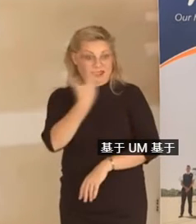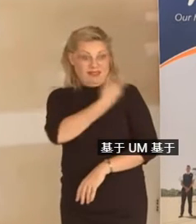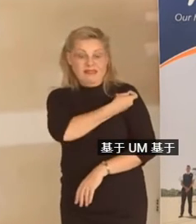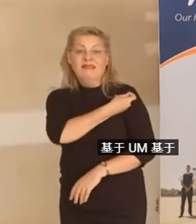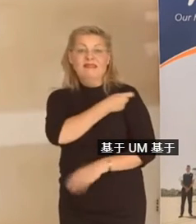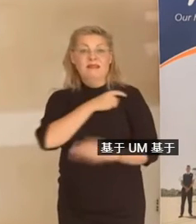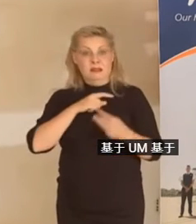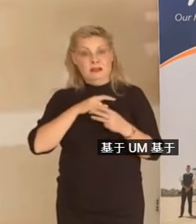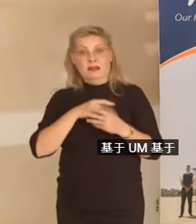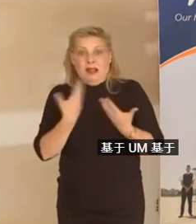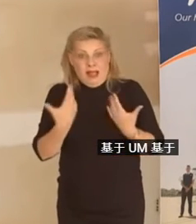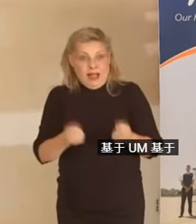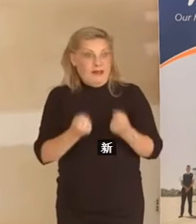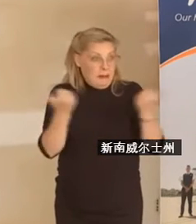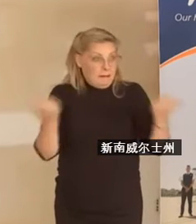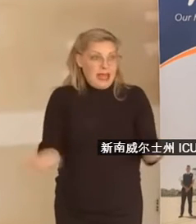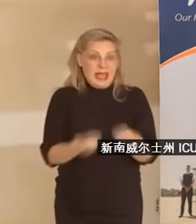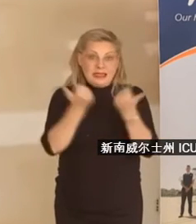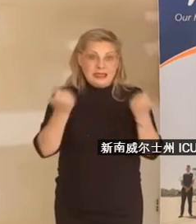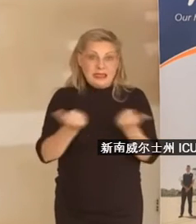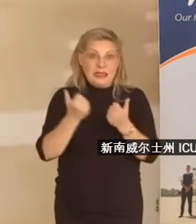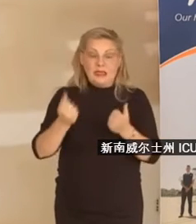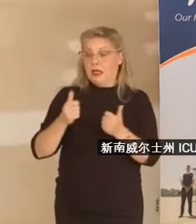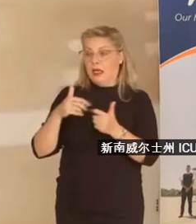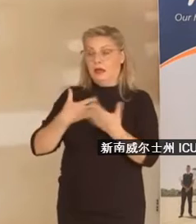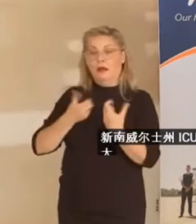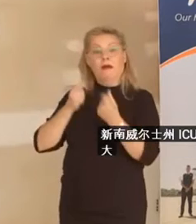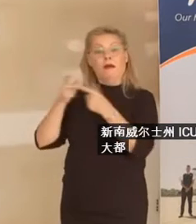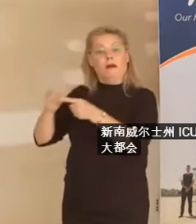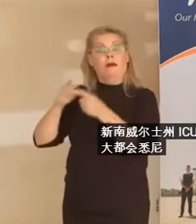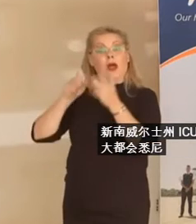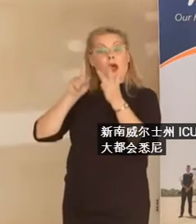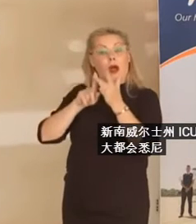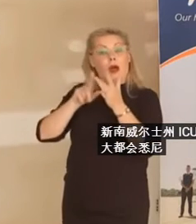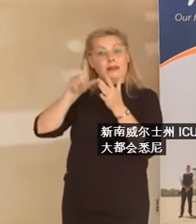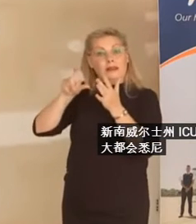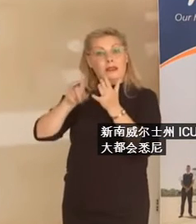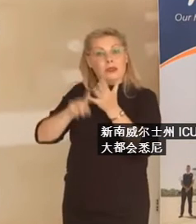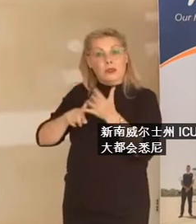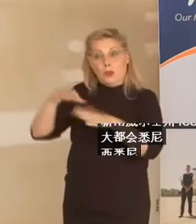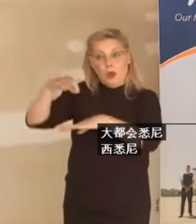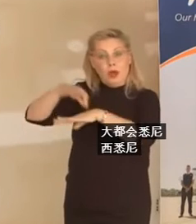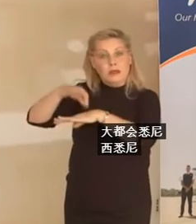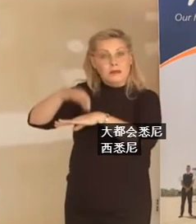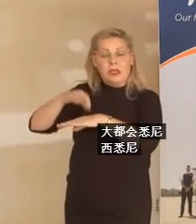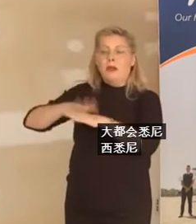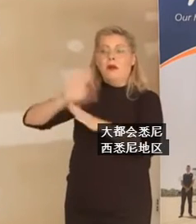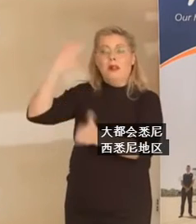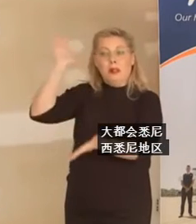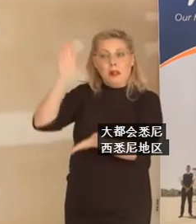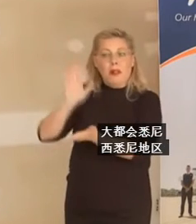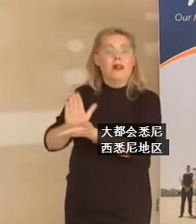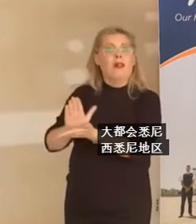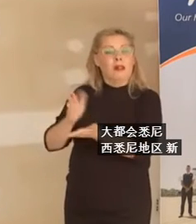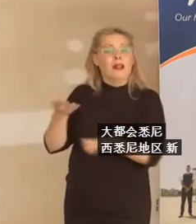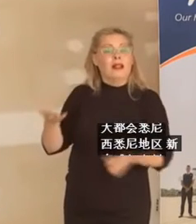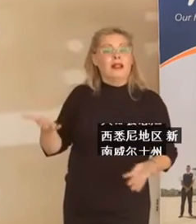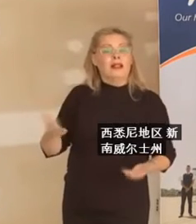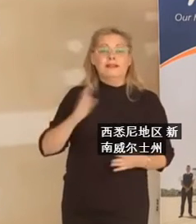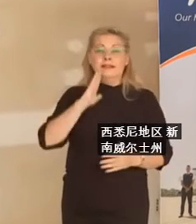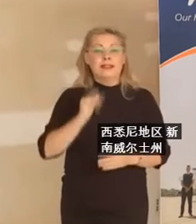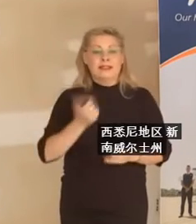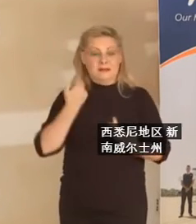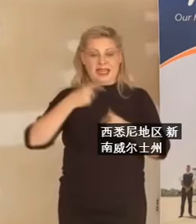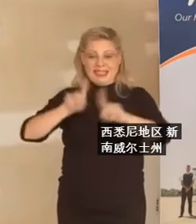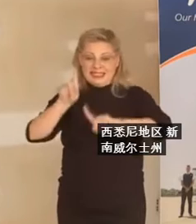hospitalisations and ICU presentations here in New South Wales. Whether you're in metropolitan Sydney, Western Sydney, regional New